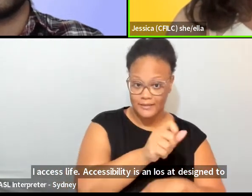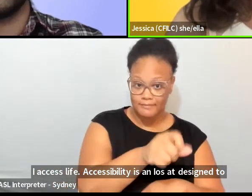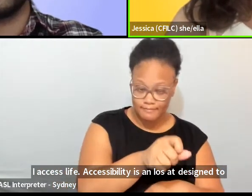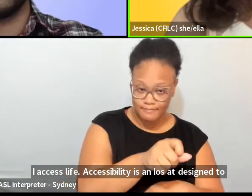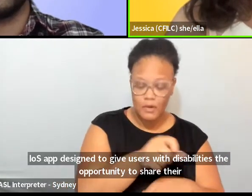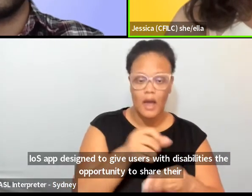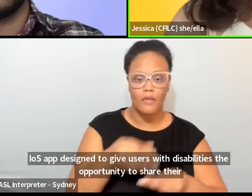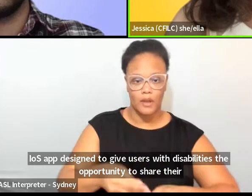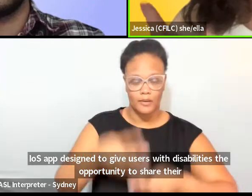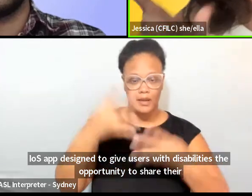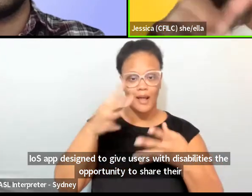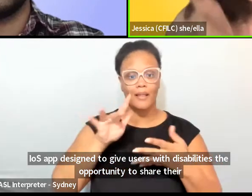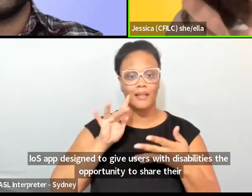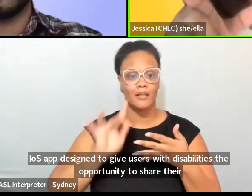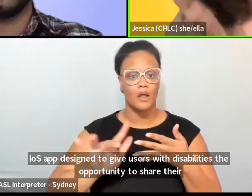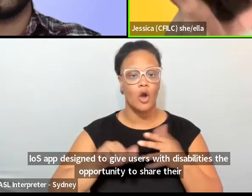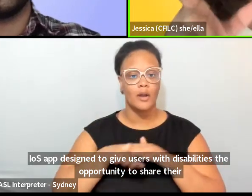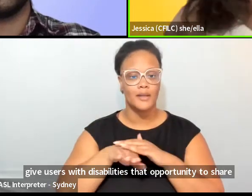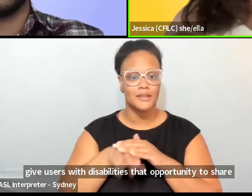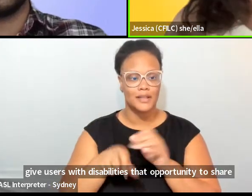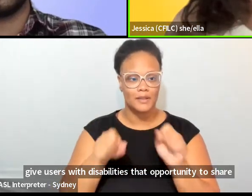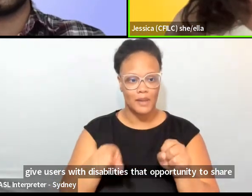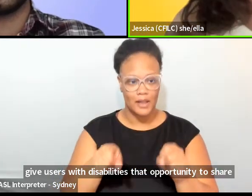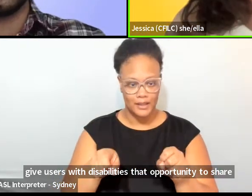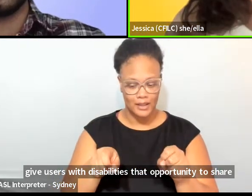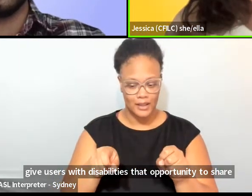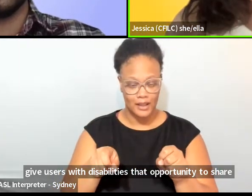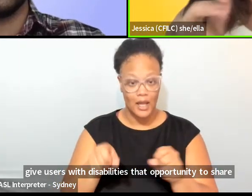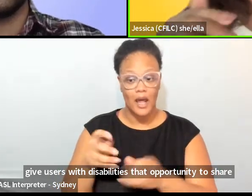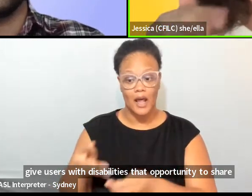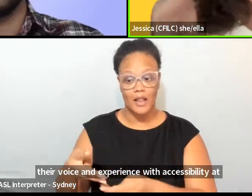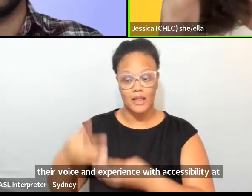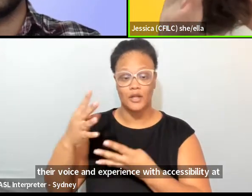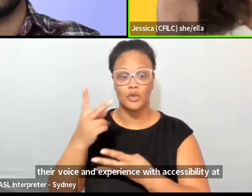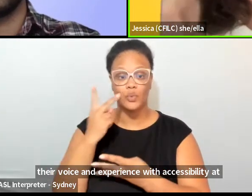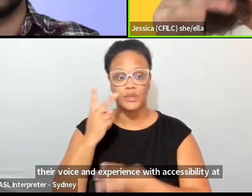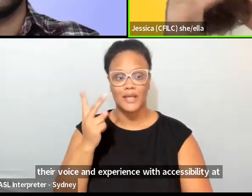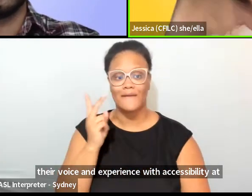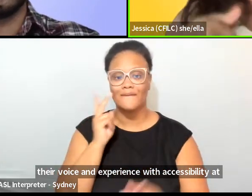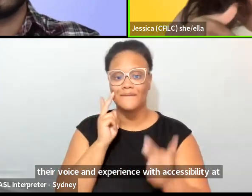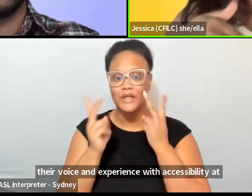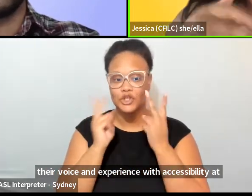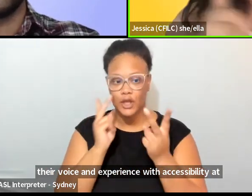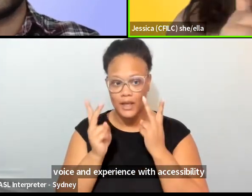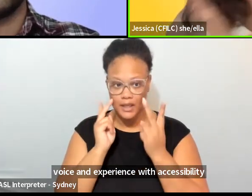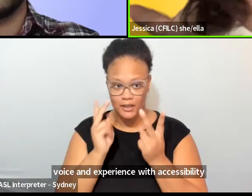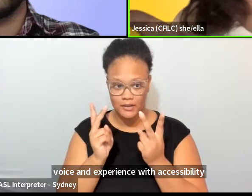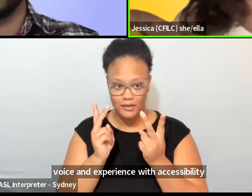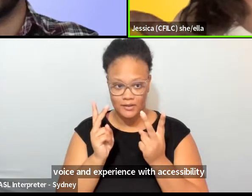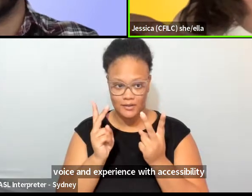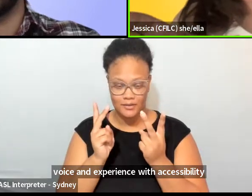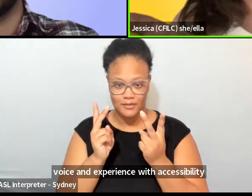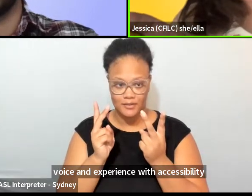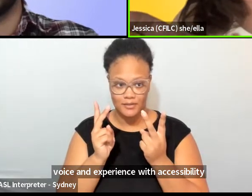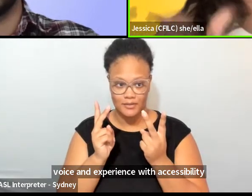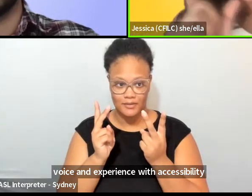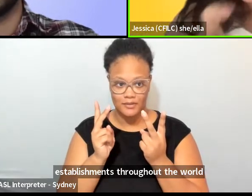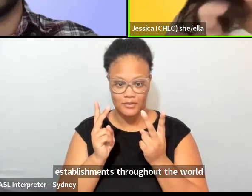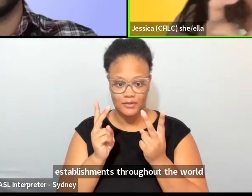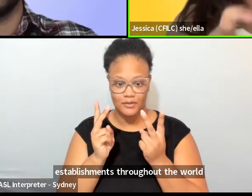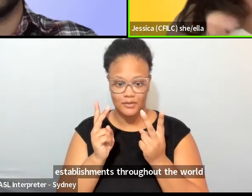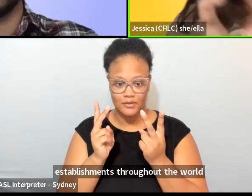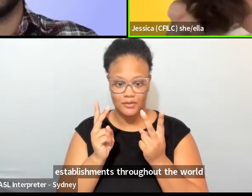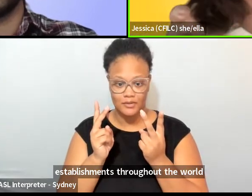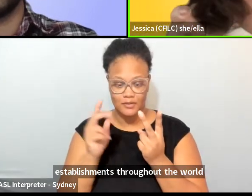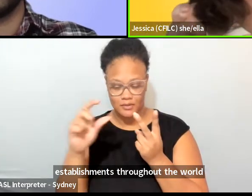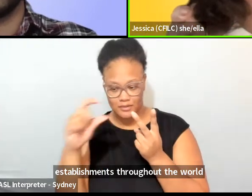into accessibility, and then under the vision portion, which is under spoken content, is the audio descriptions,